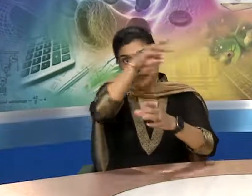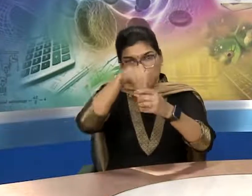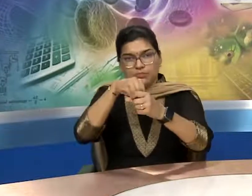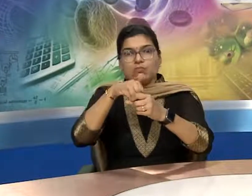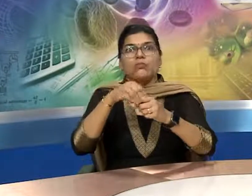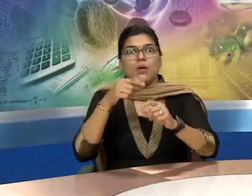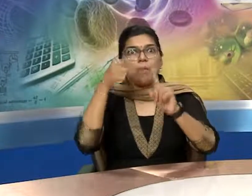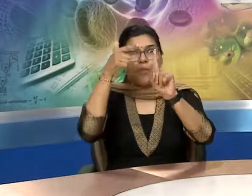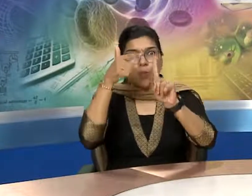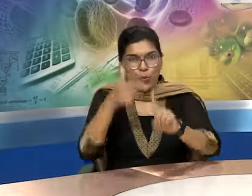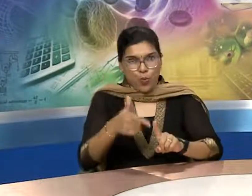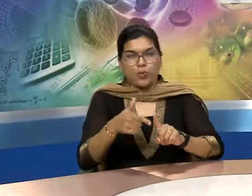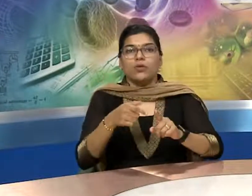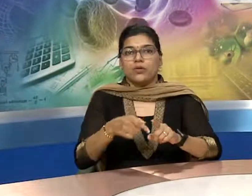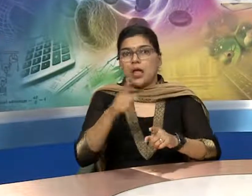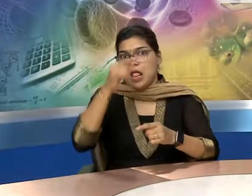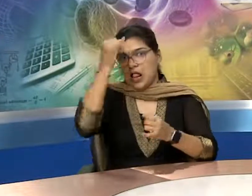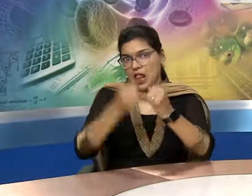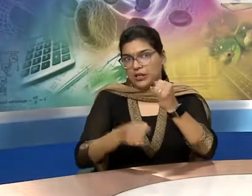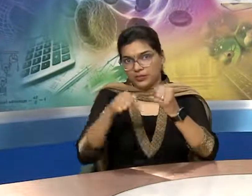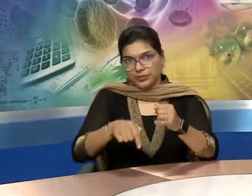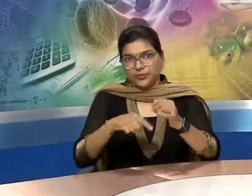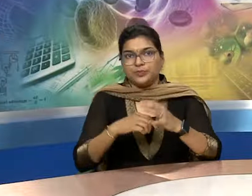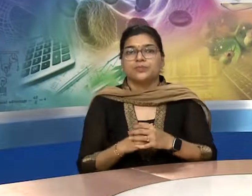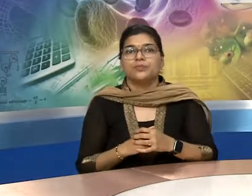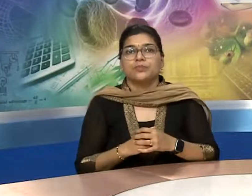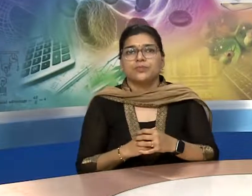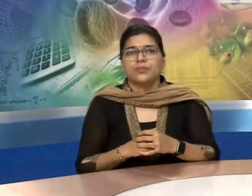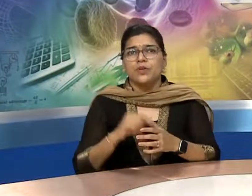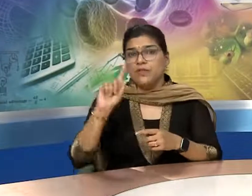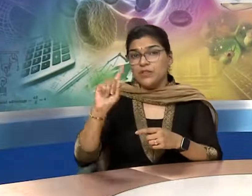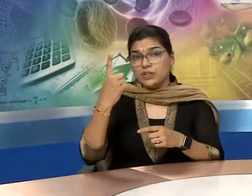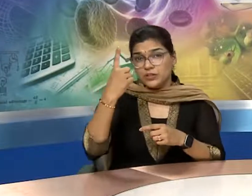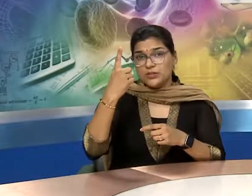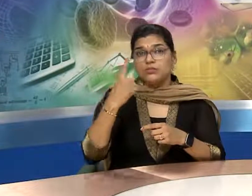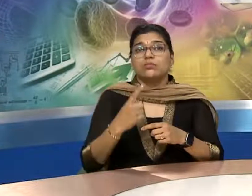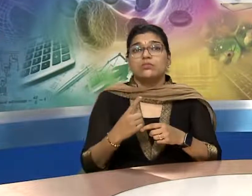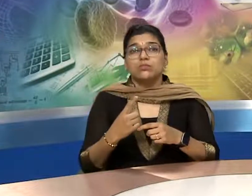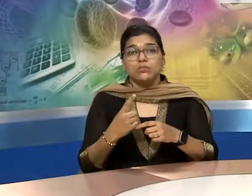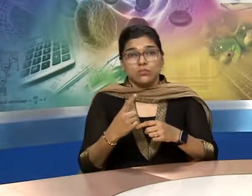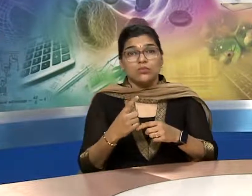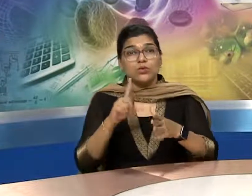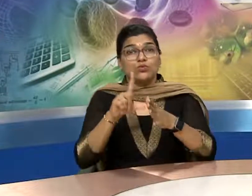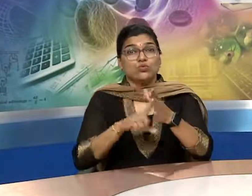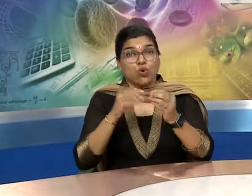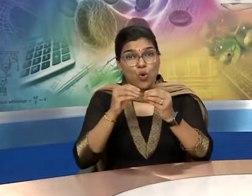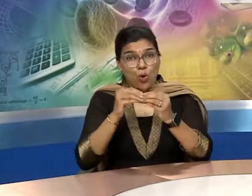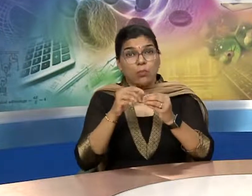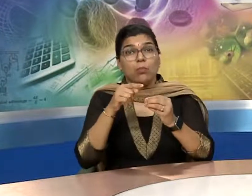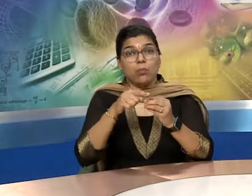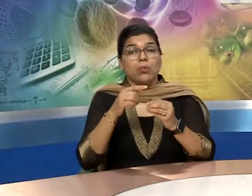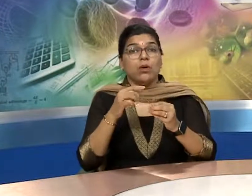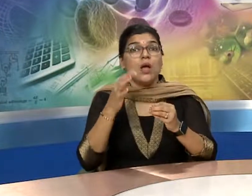So far, we discussed so many points. Let us now review all those points.